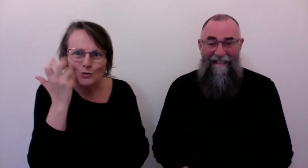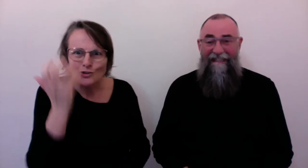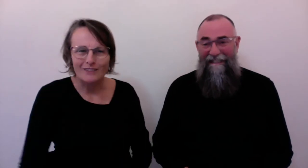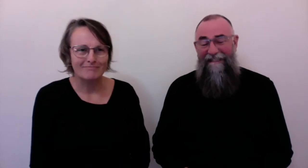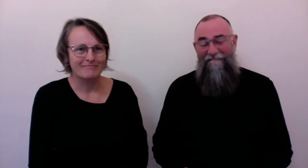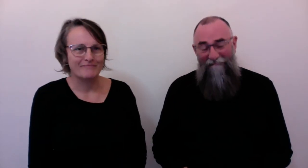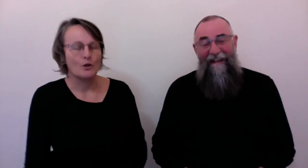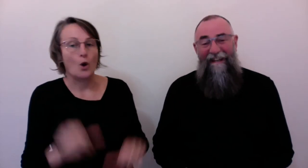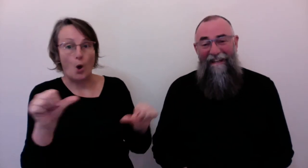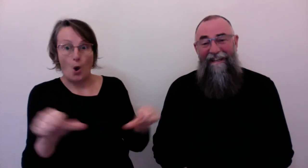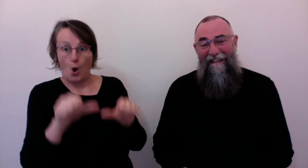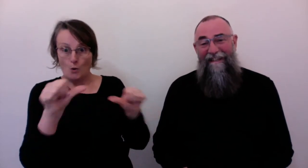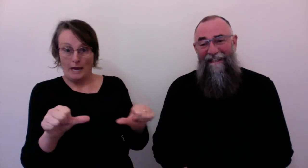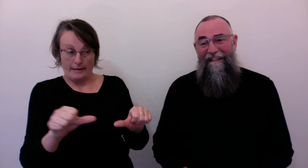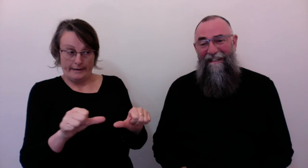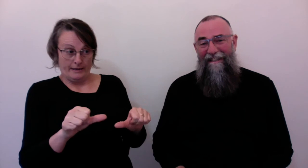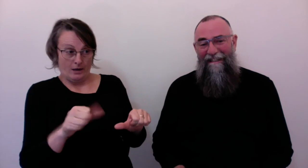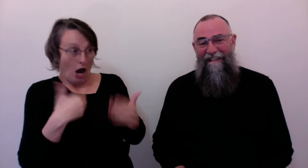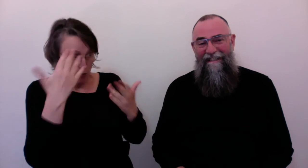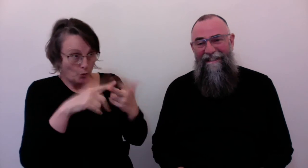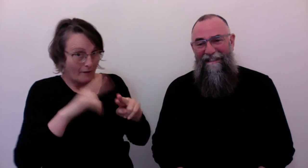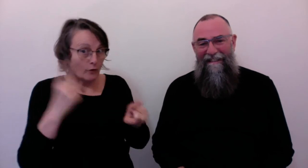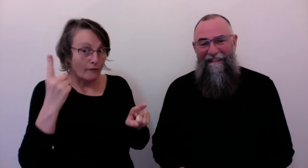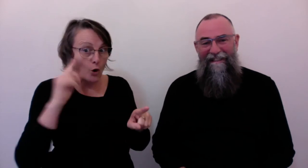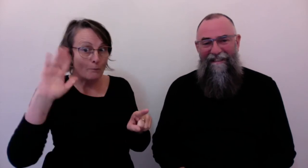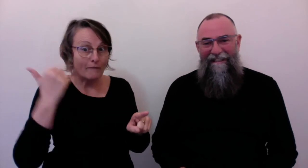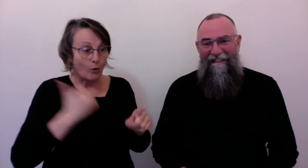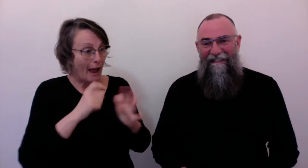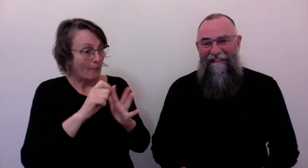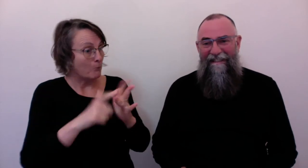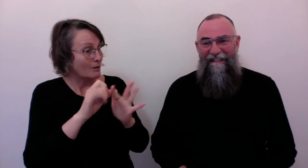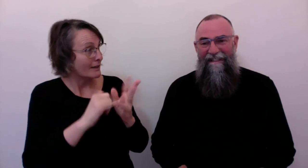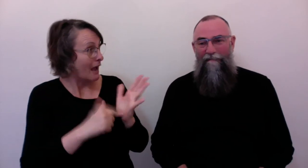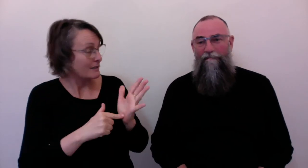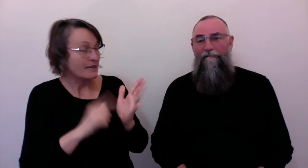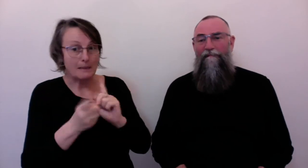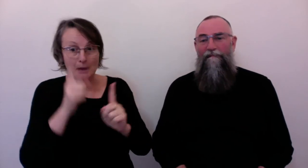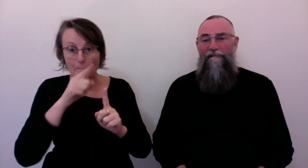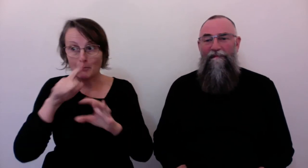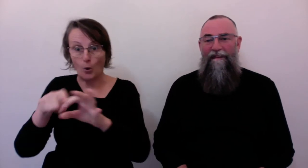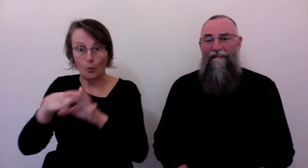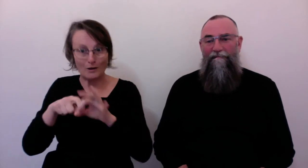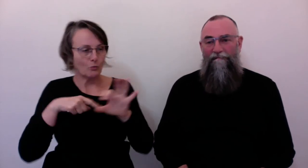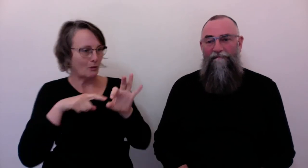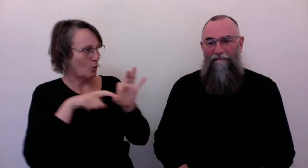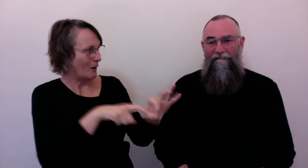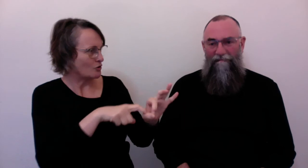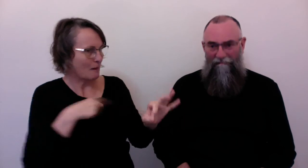uncomfortable time. Now, Nathan, I'm not sure if you listen to our podcast, Uh-huh. but people send us questions that they don't feel comfortable asking that person with a disability in